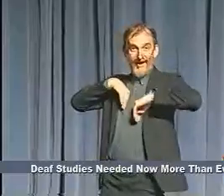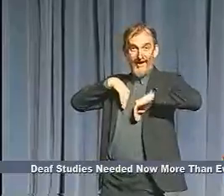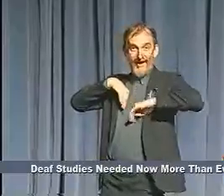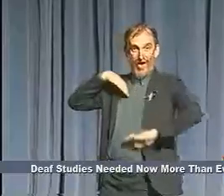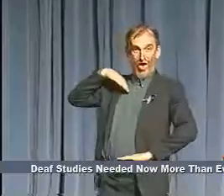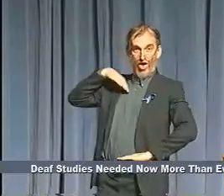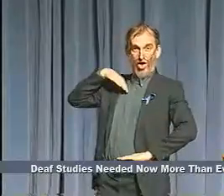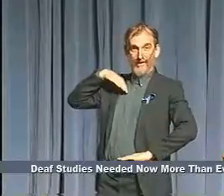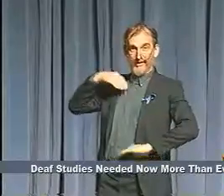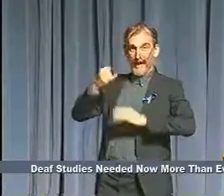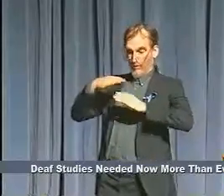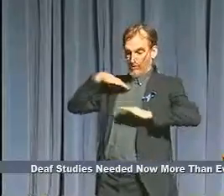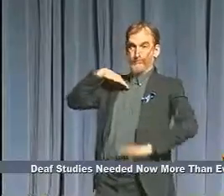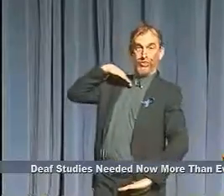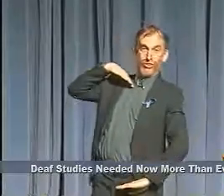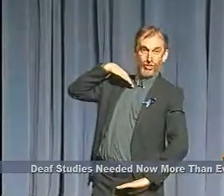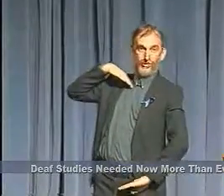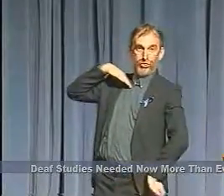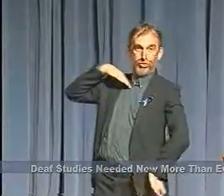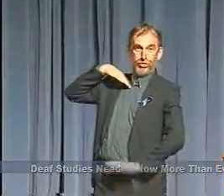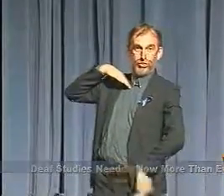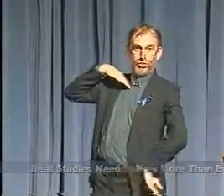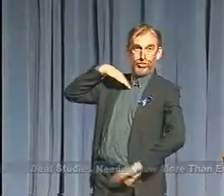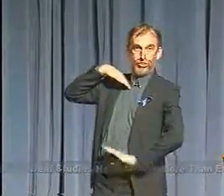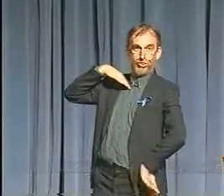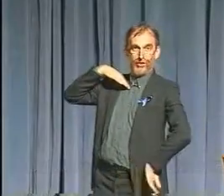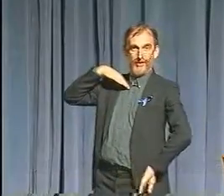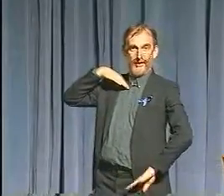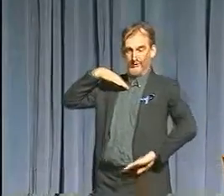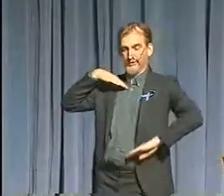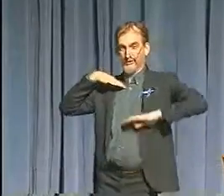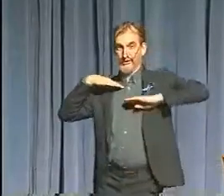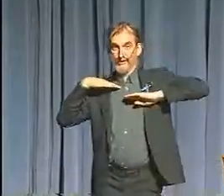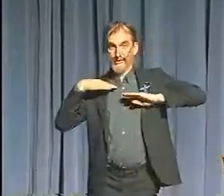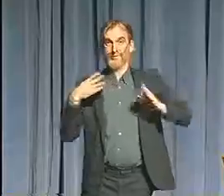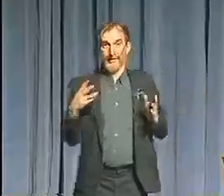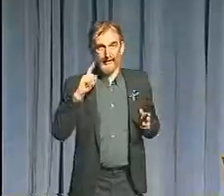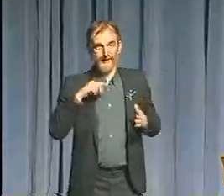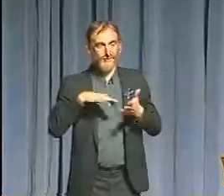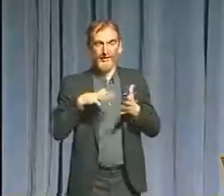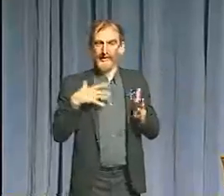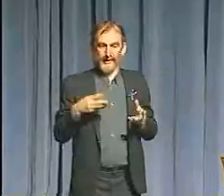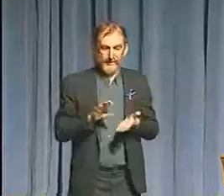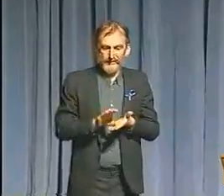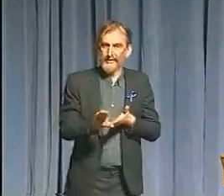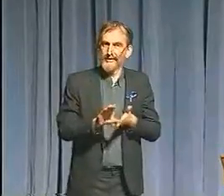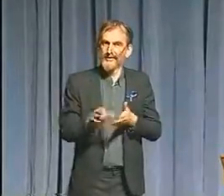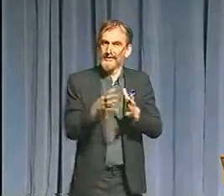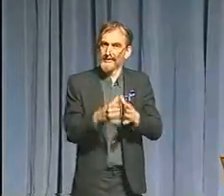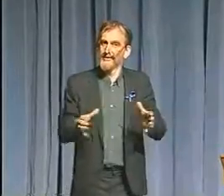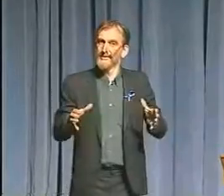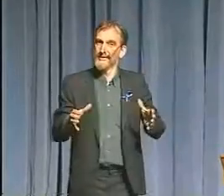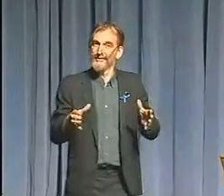is even further out of balance, and we're at the risk of losing all of the